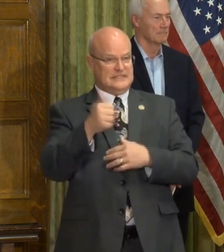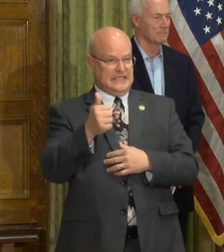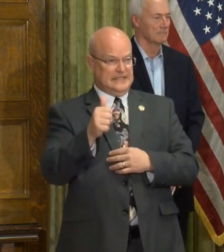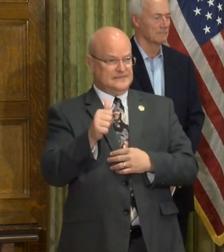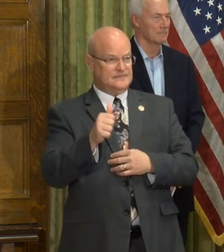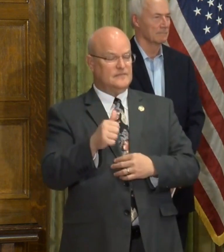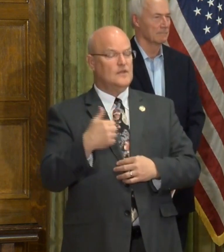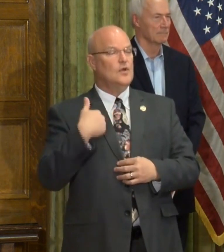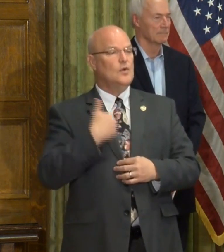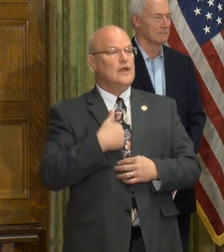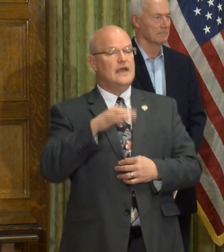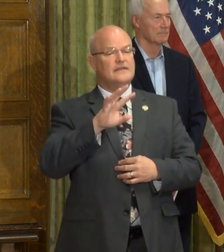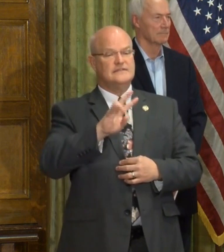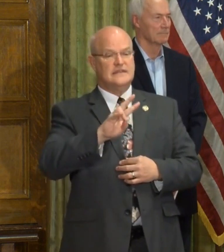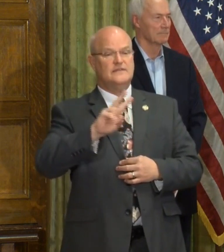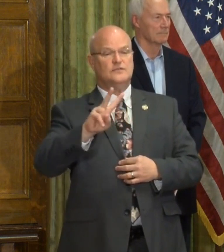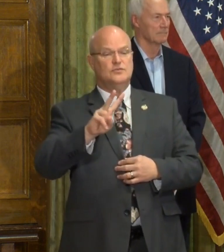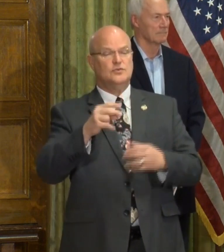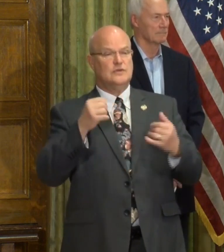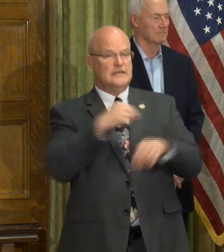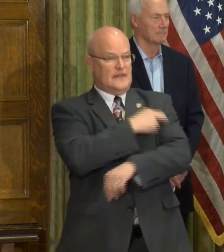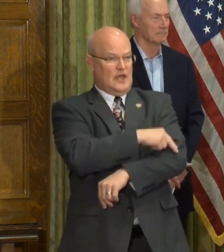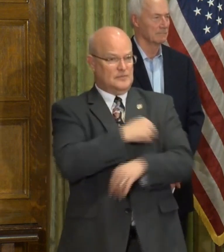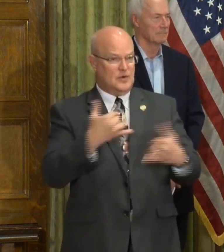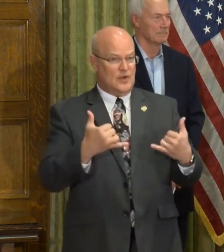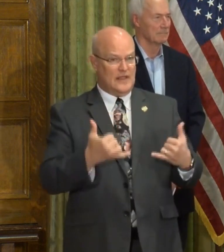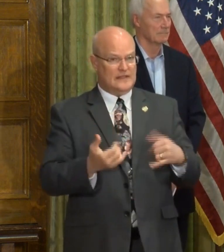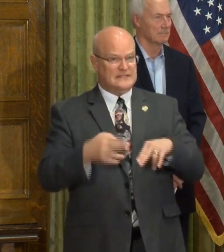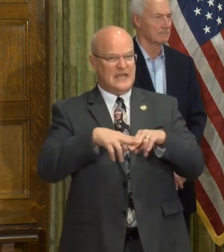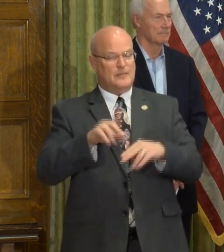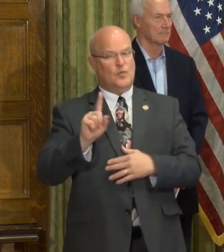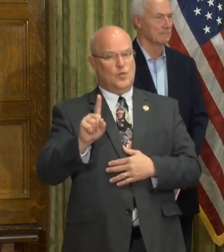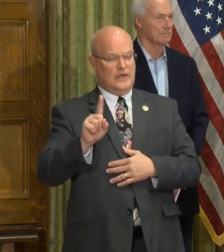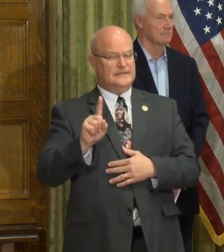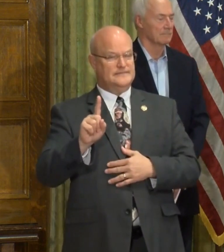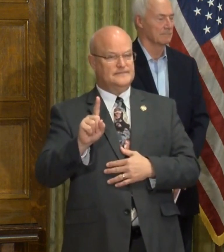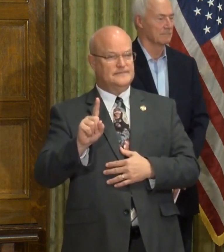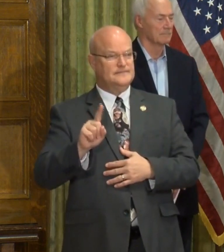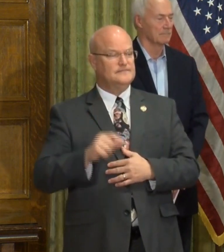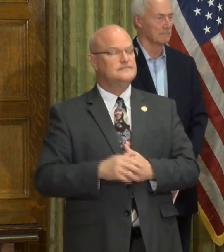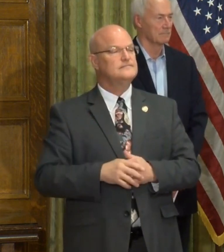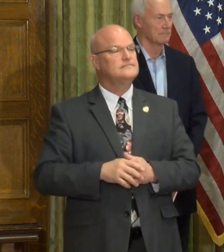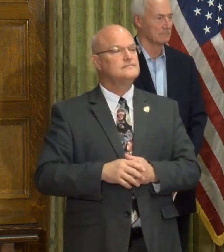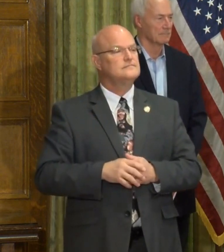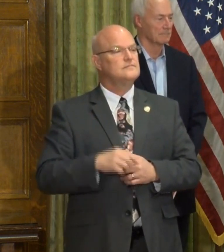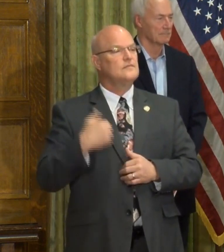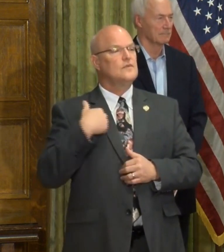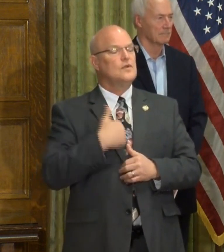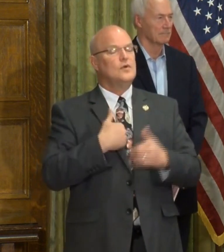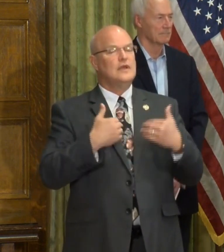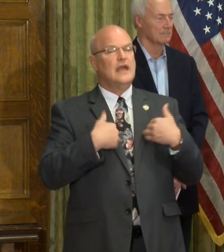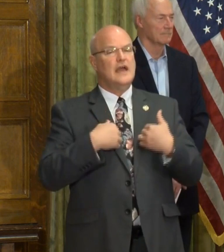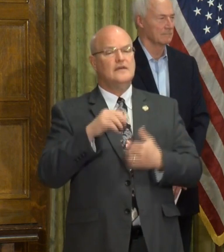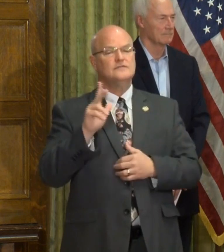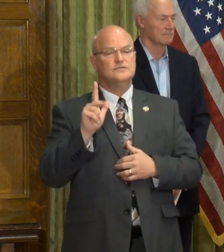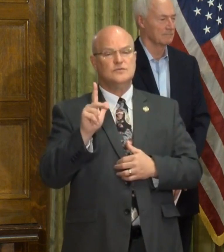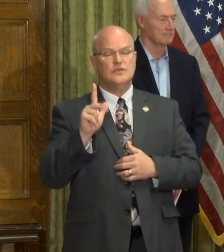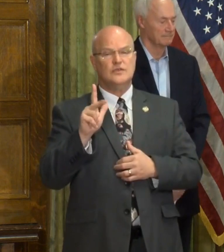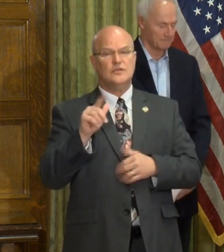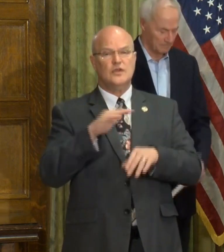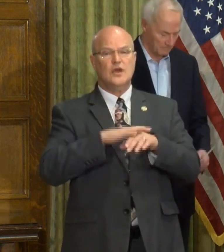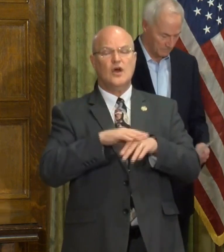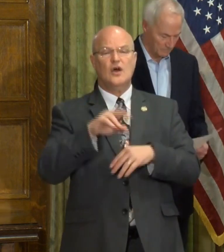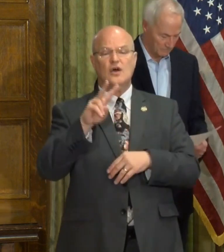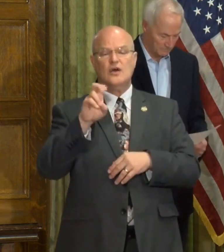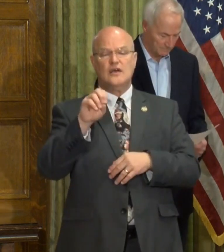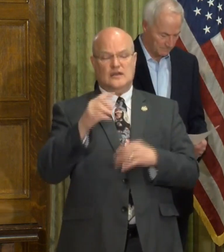yesterday. We have 72 currently hospitalized. That's up 1 from yesterday. We have